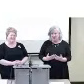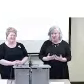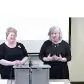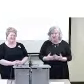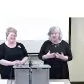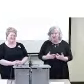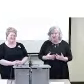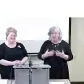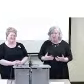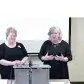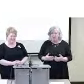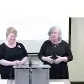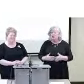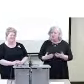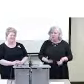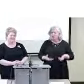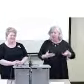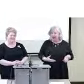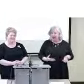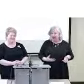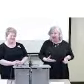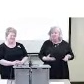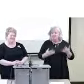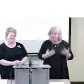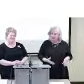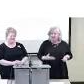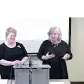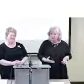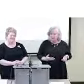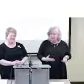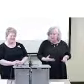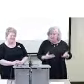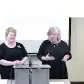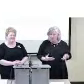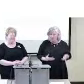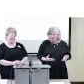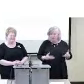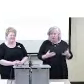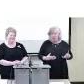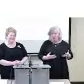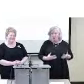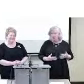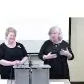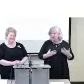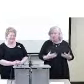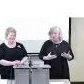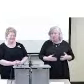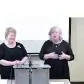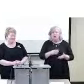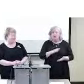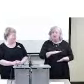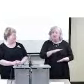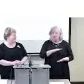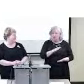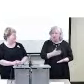student and feel capable so your backpack that's really important when you are walking in school